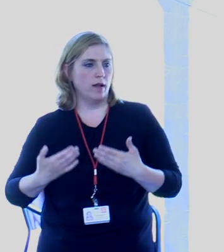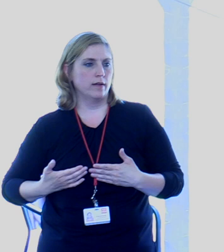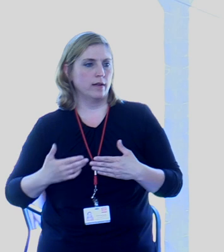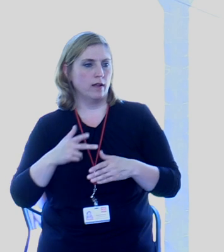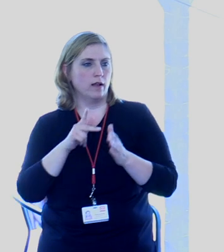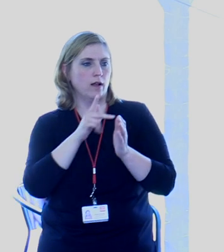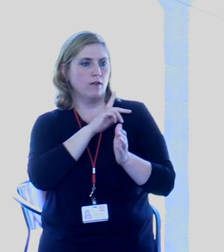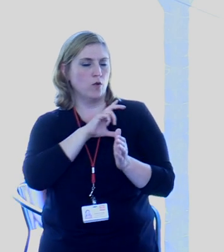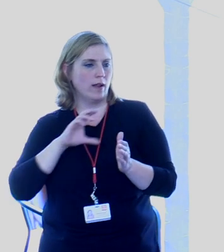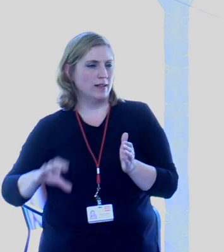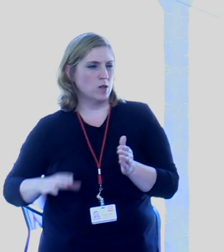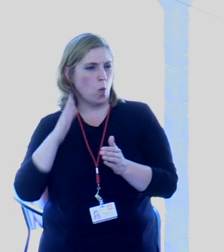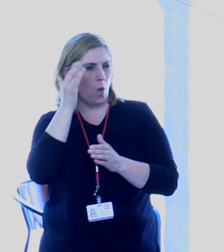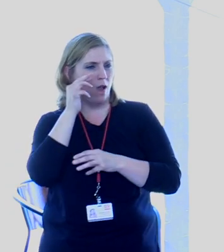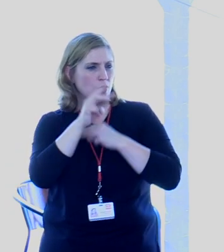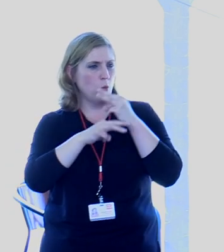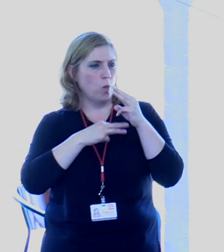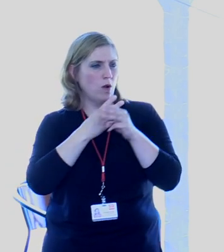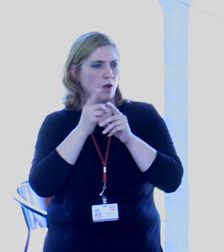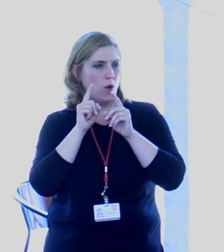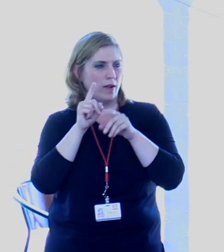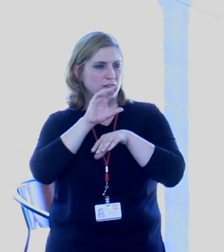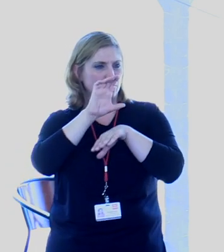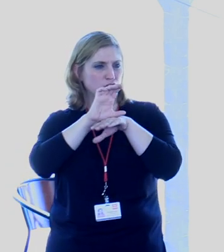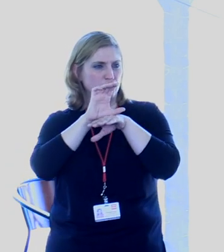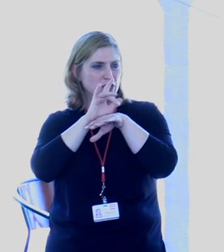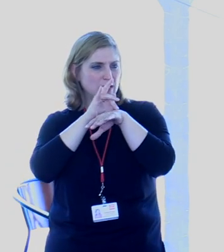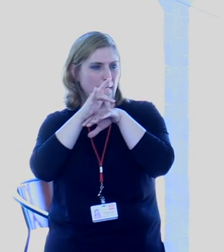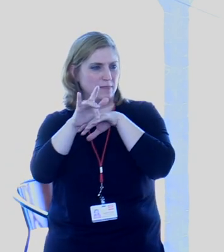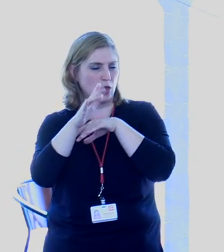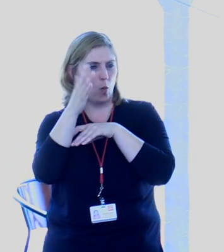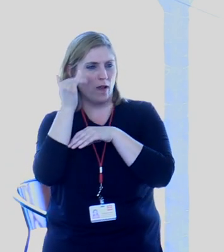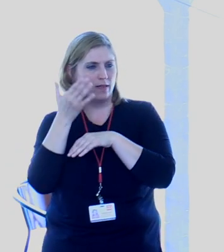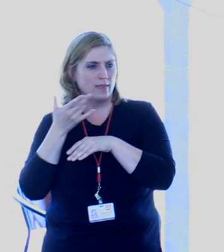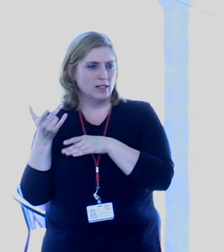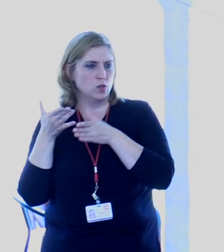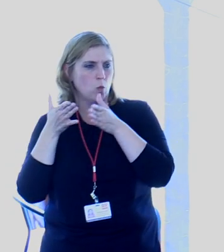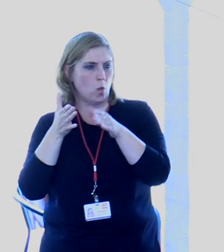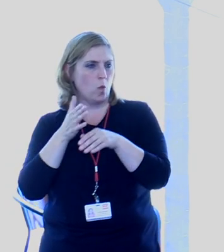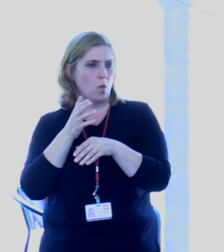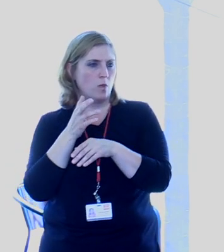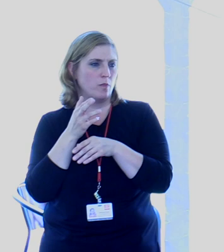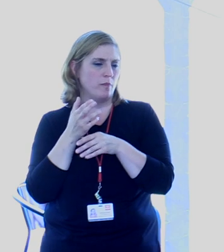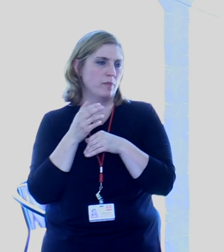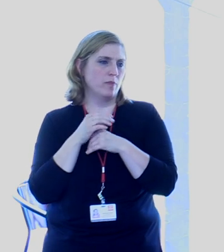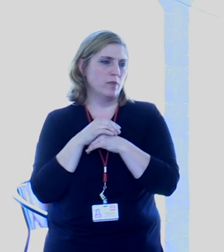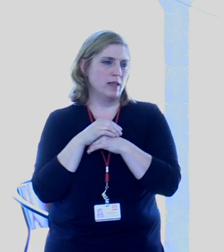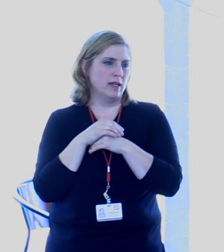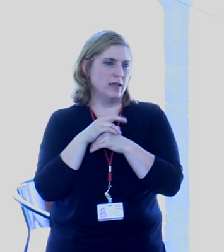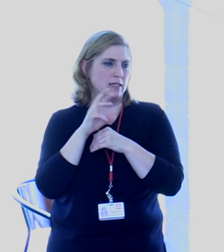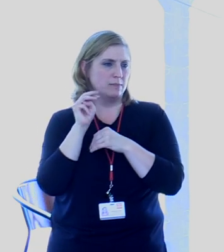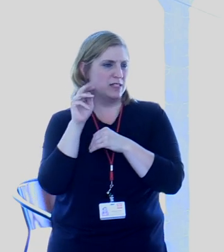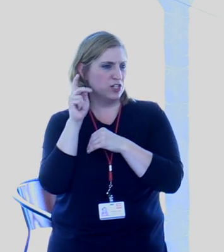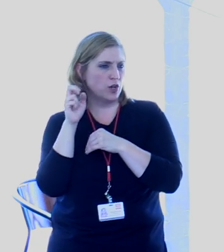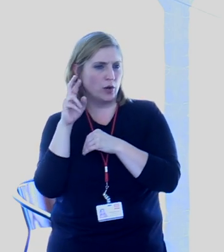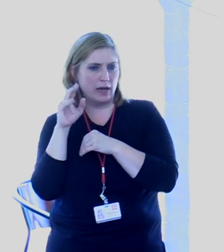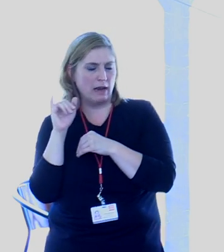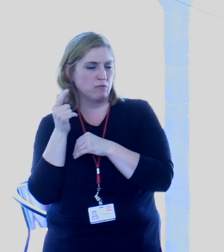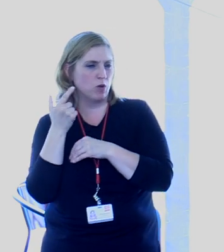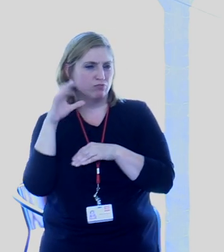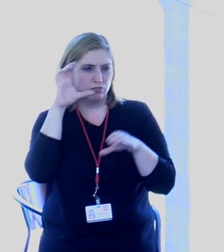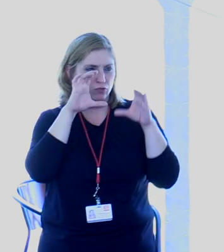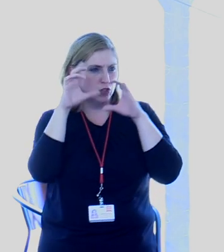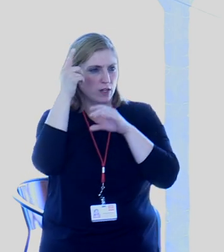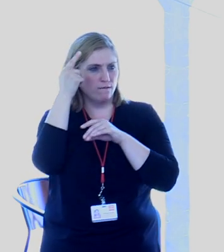something. Why is the world flourishing and why are the churches empty? Why are things the way they are? Okay, there's a mystery here, and we're